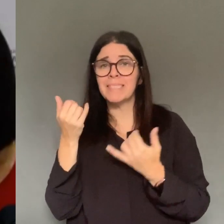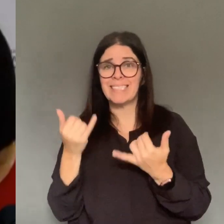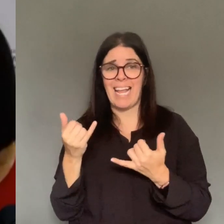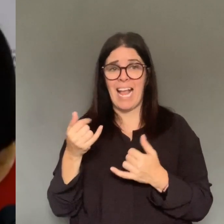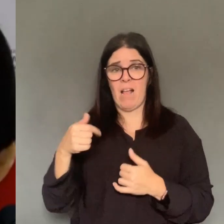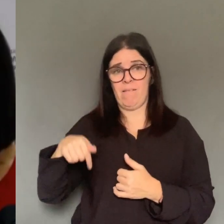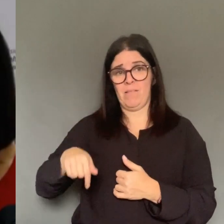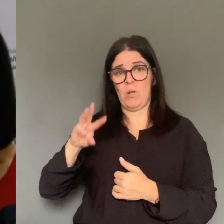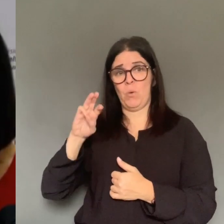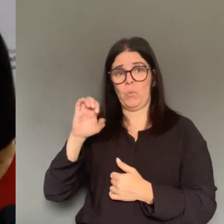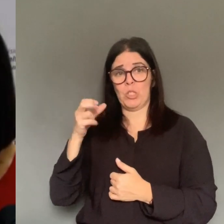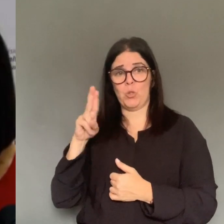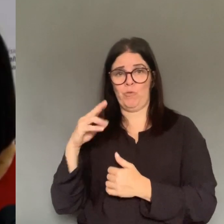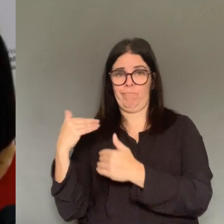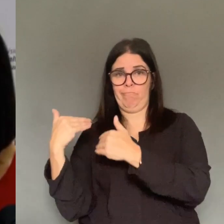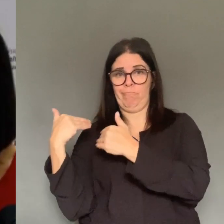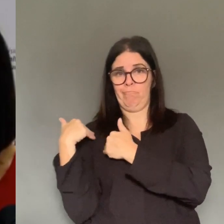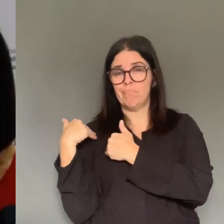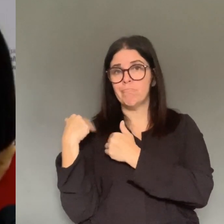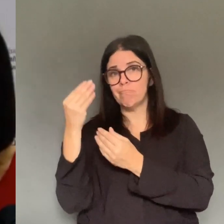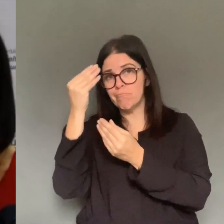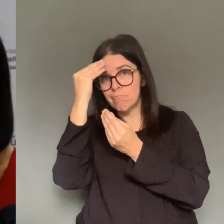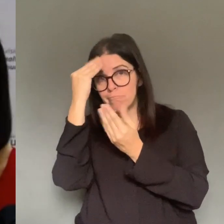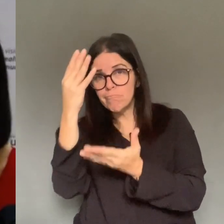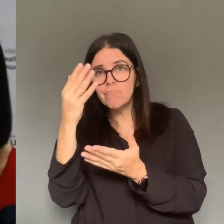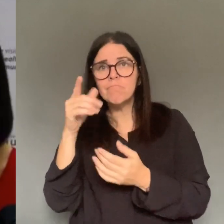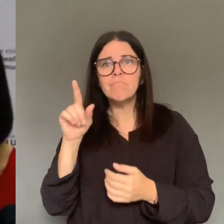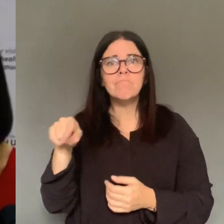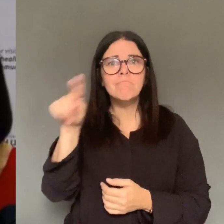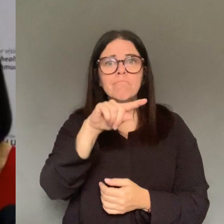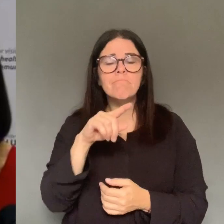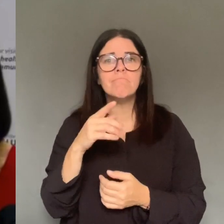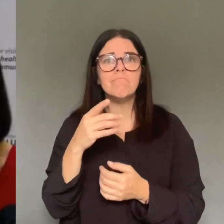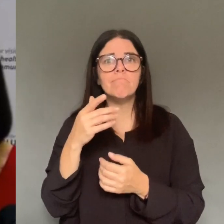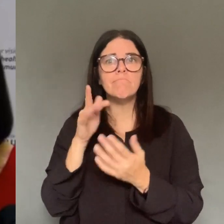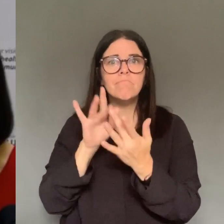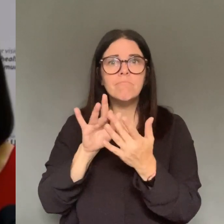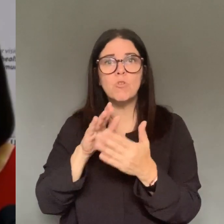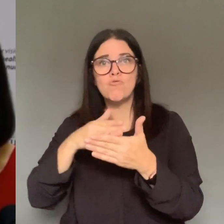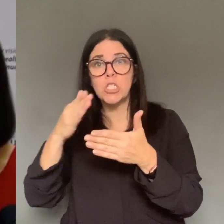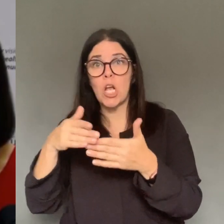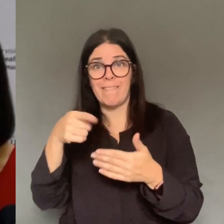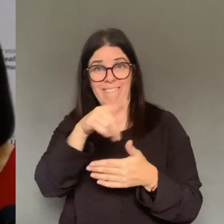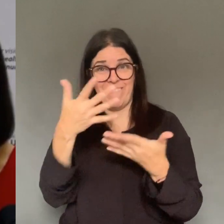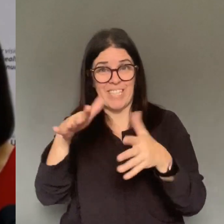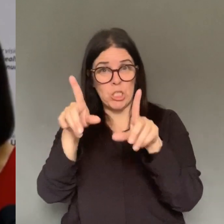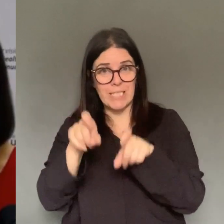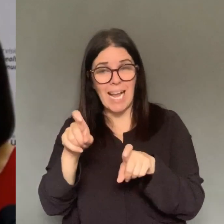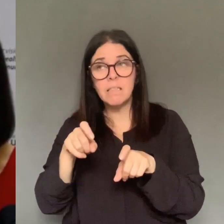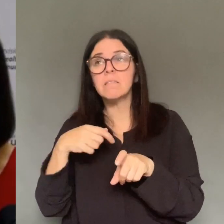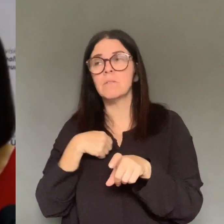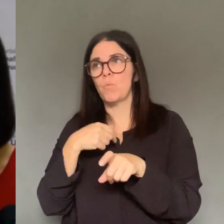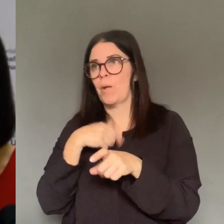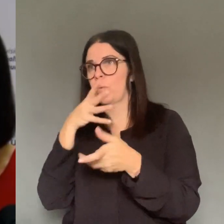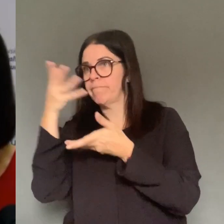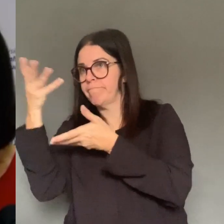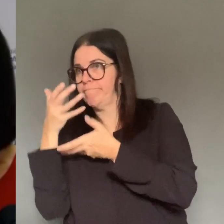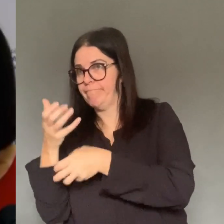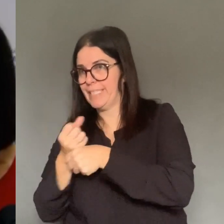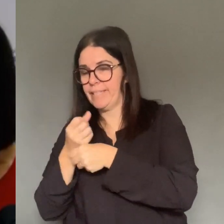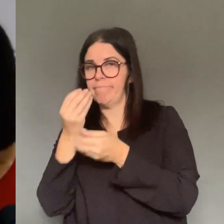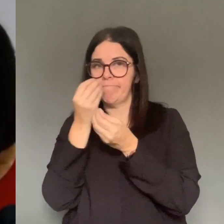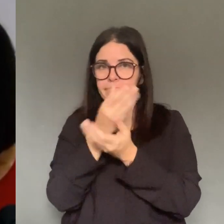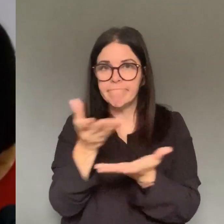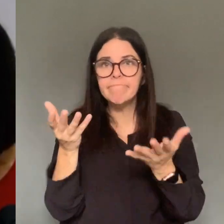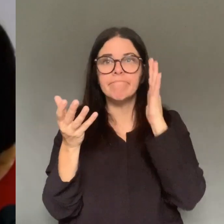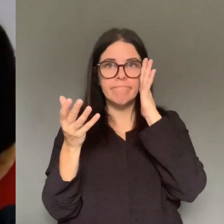for now the health unit will contact you by phone to give you your results. We would like to remind you that if you have been tested and